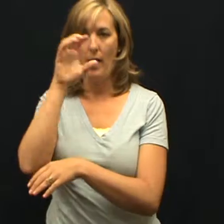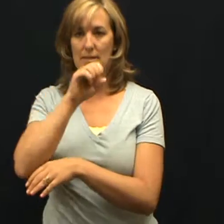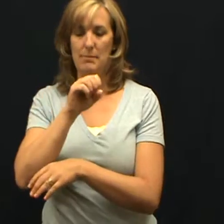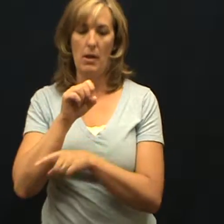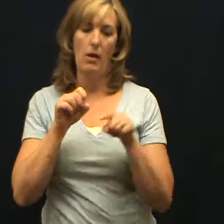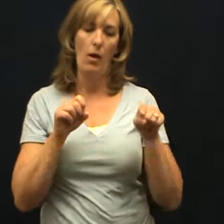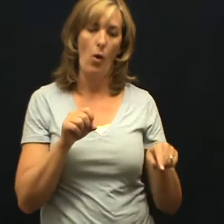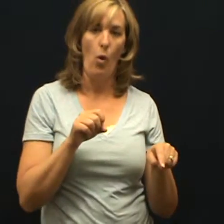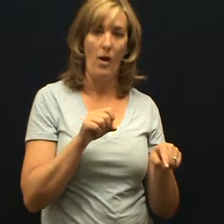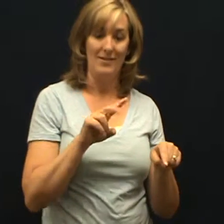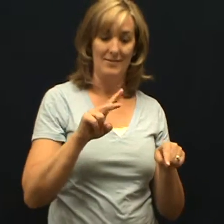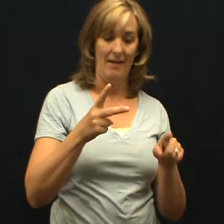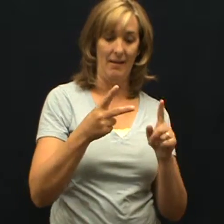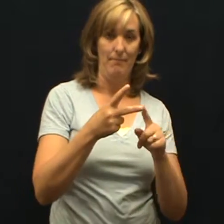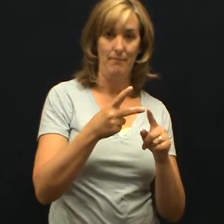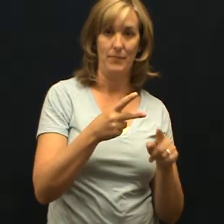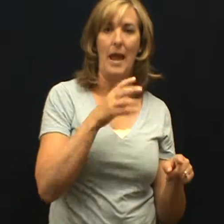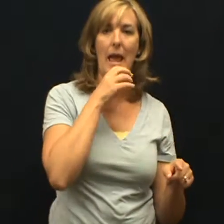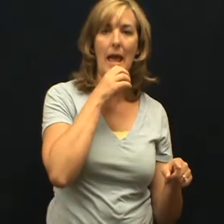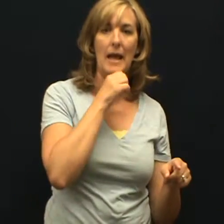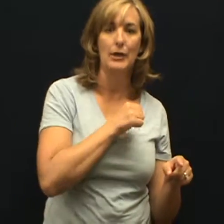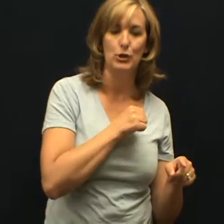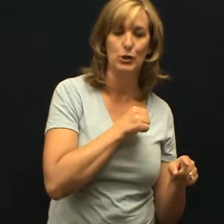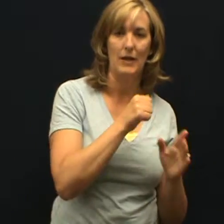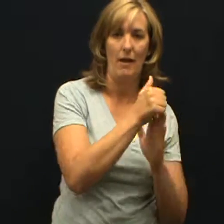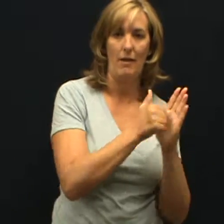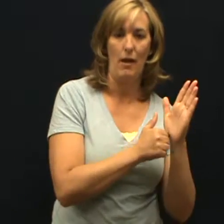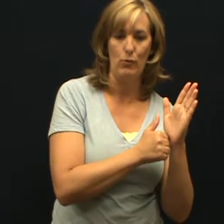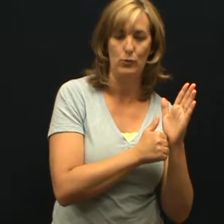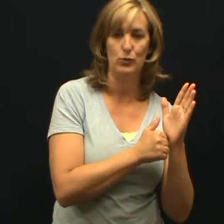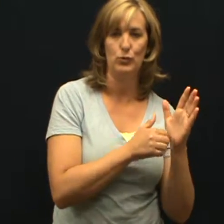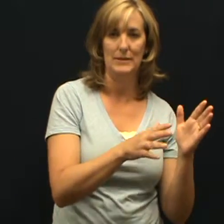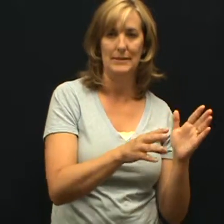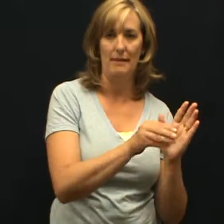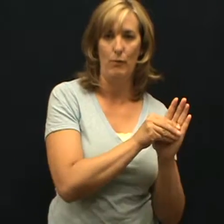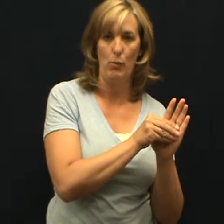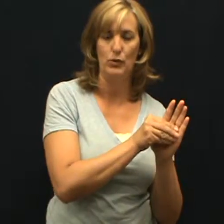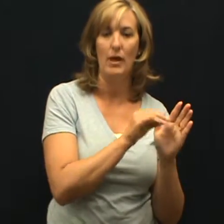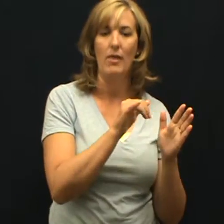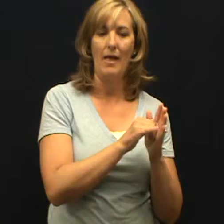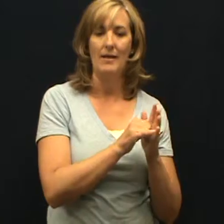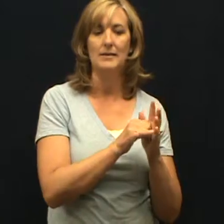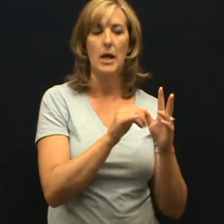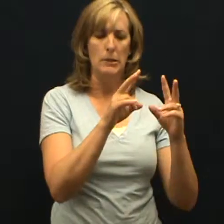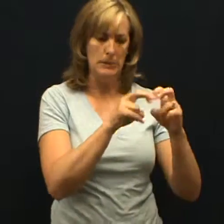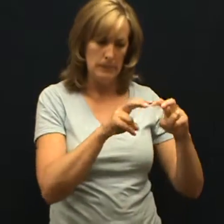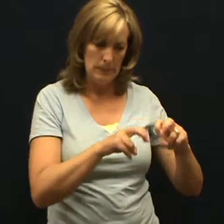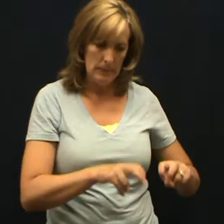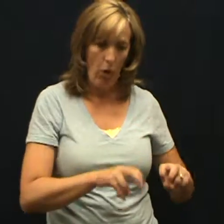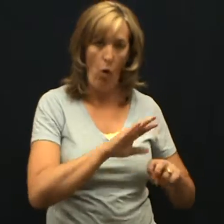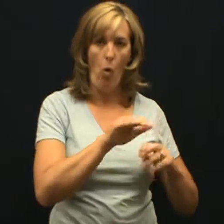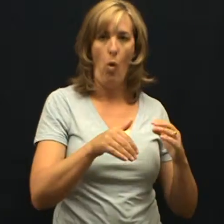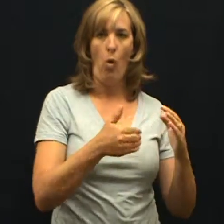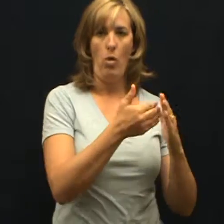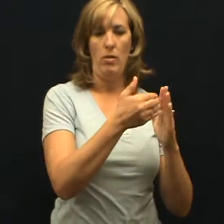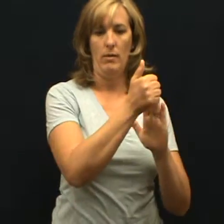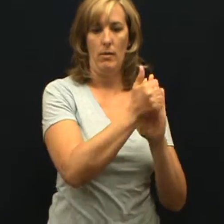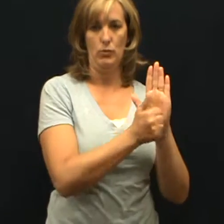receivable, which involves an analysis of our accounts, of all of our accounts receivable. And as you can see here,